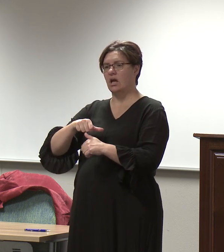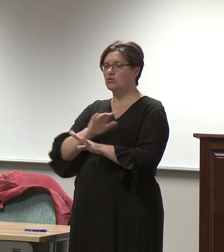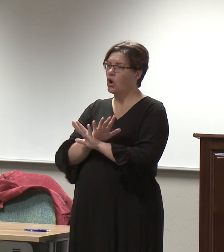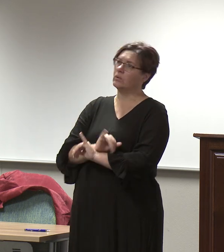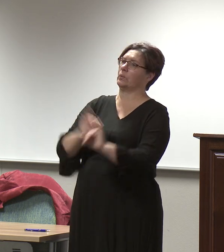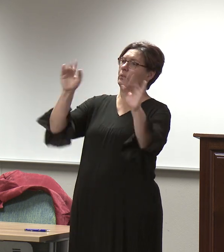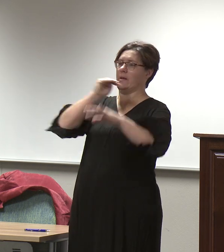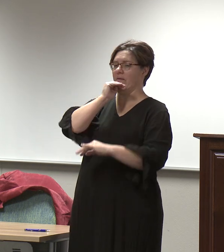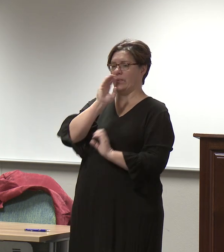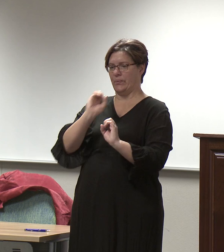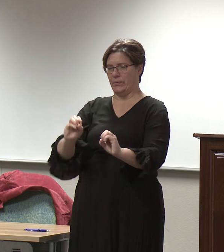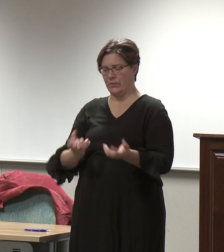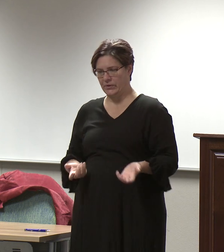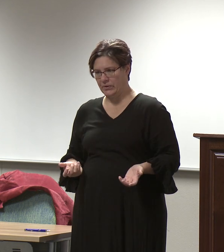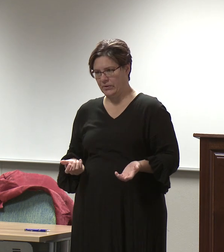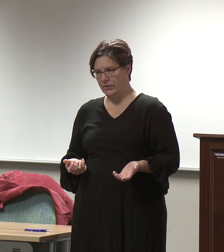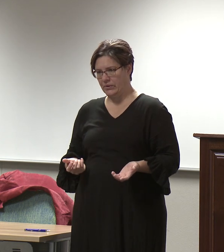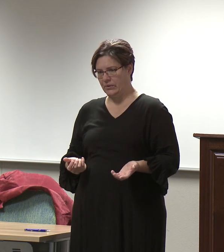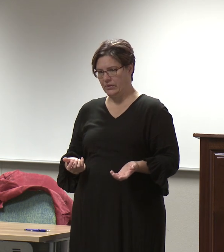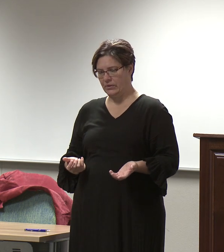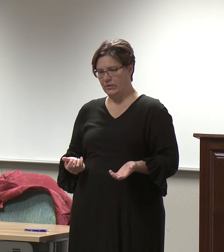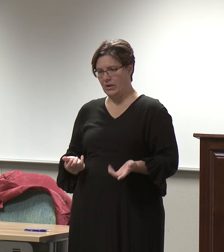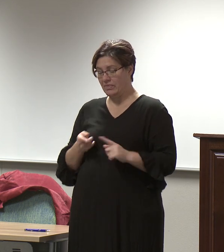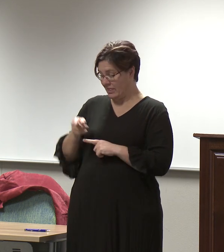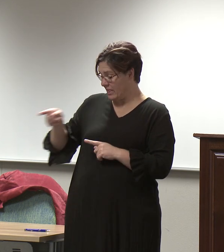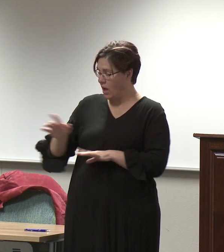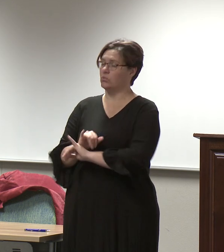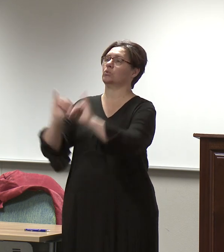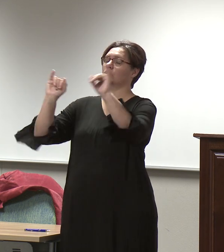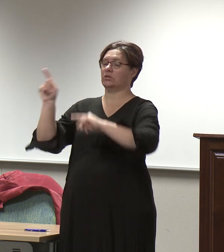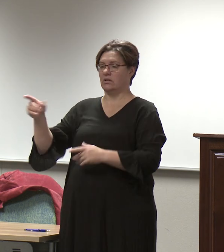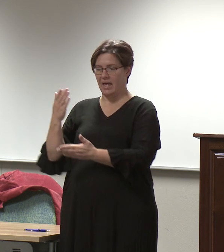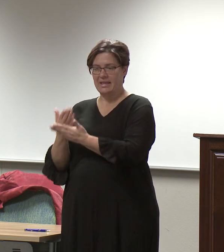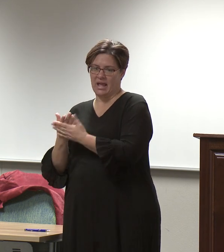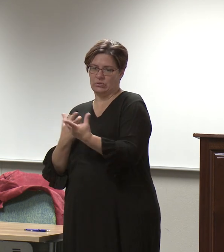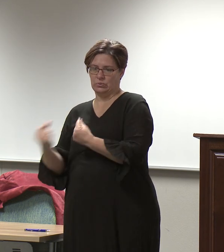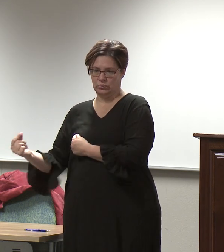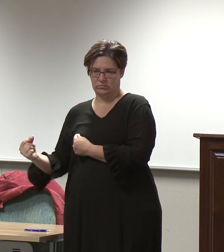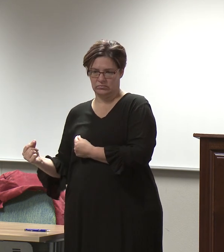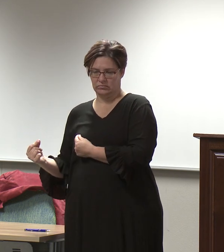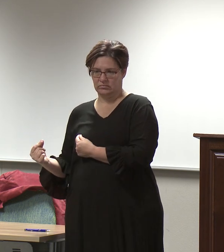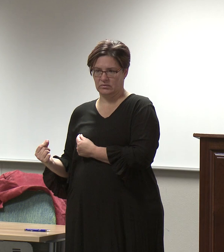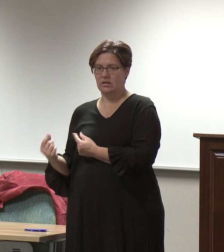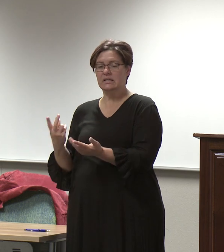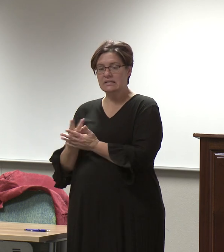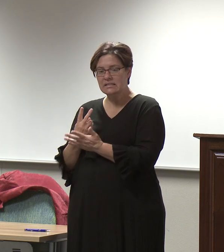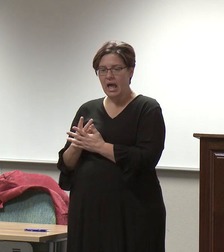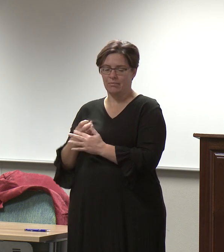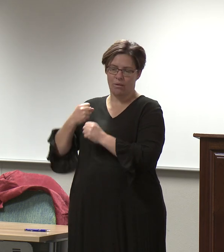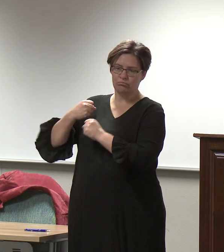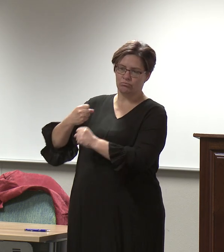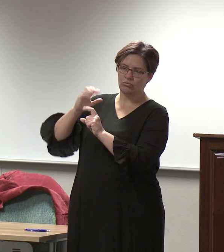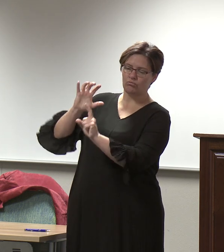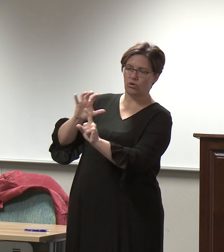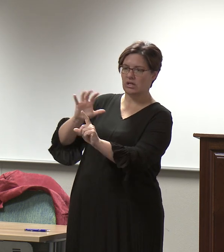enough. And never as radical as they were able to do. And even the protest songs that we